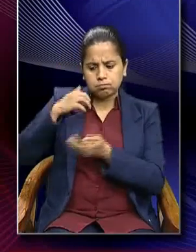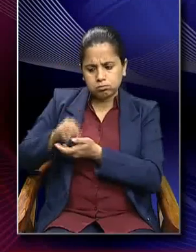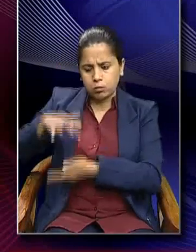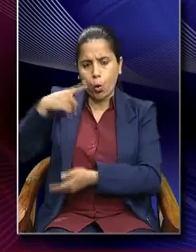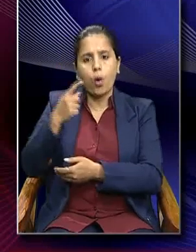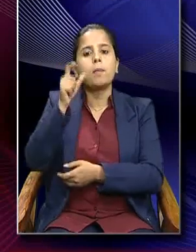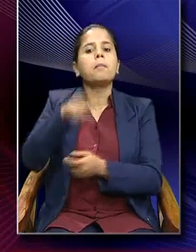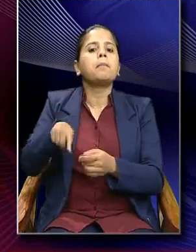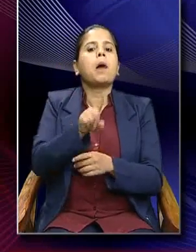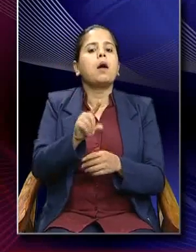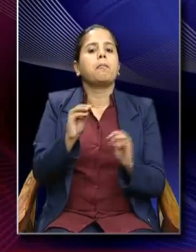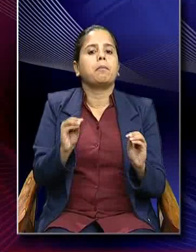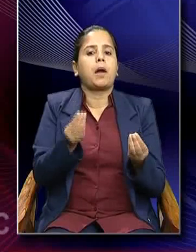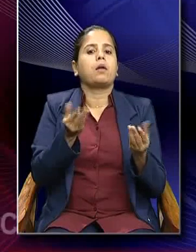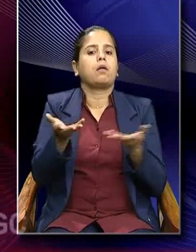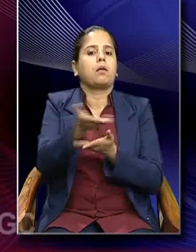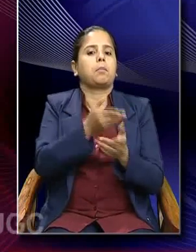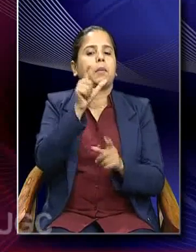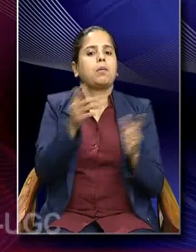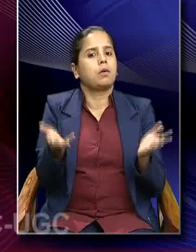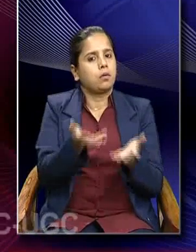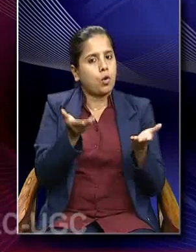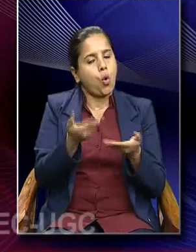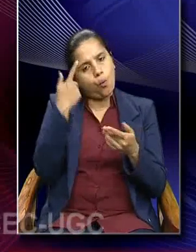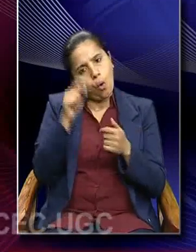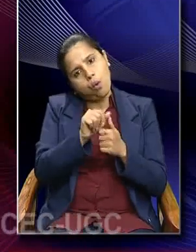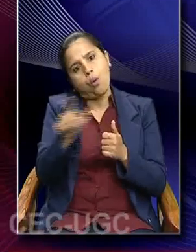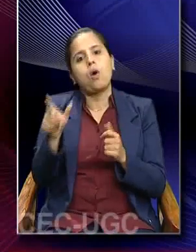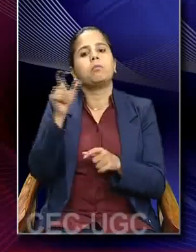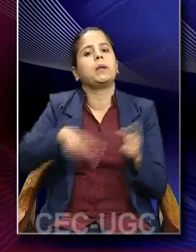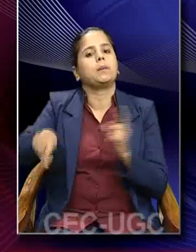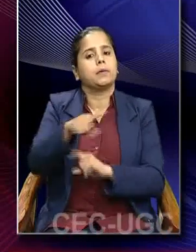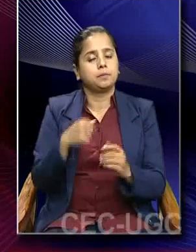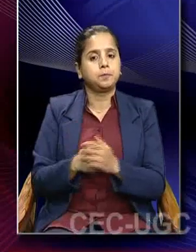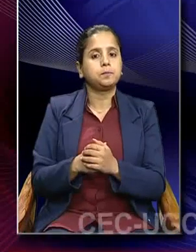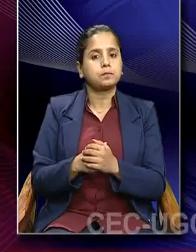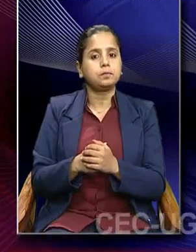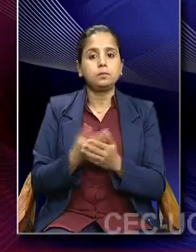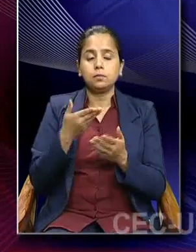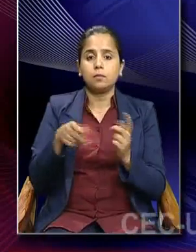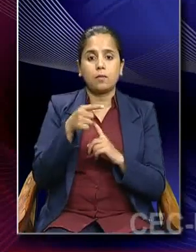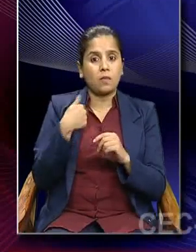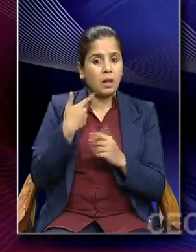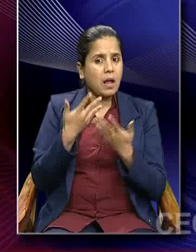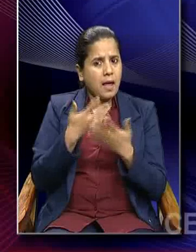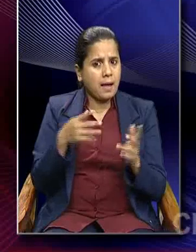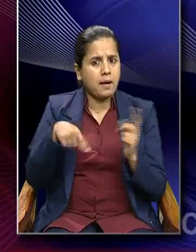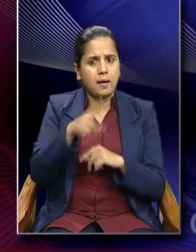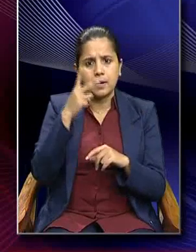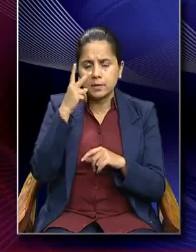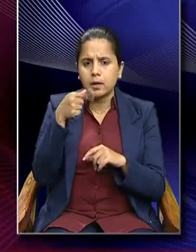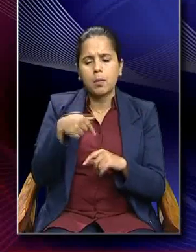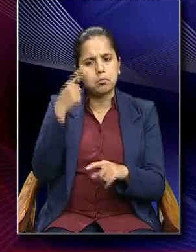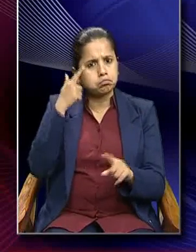of the people and on welfare of all. So under such a kind of a